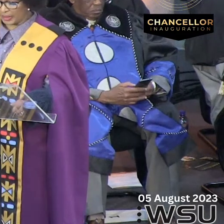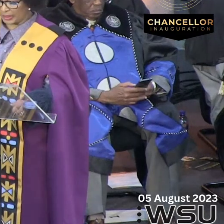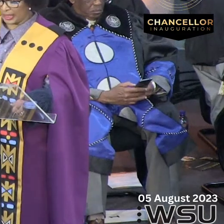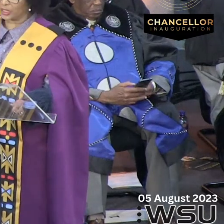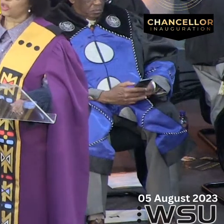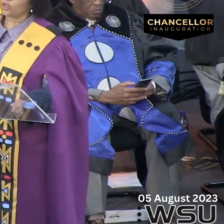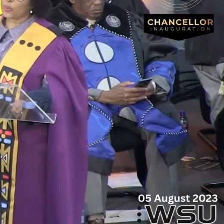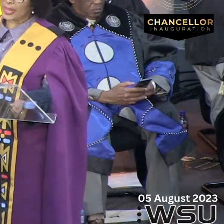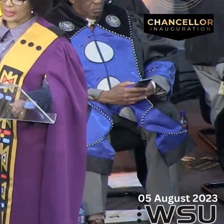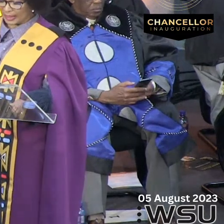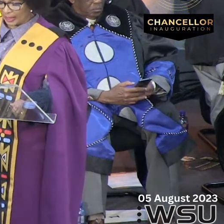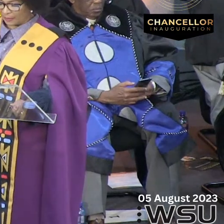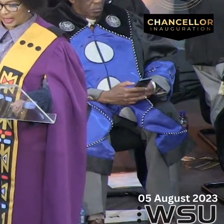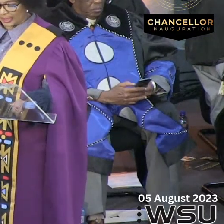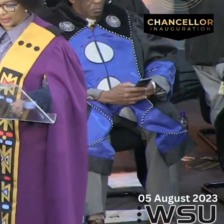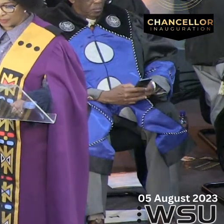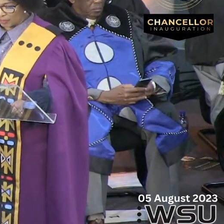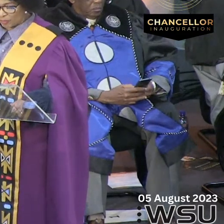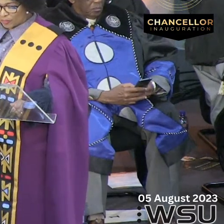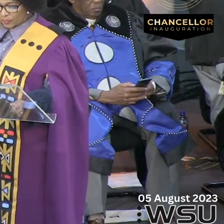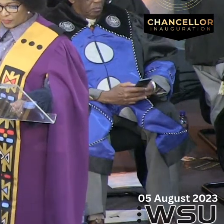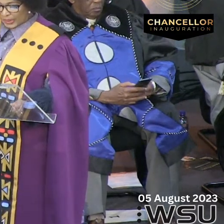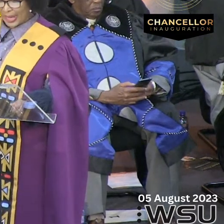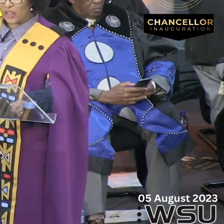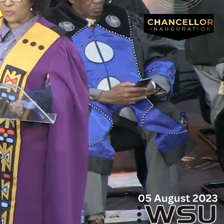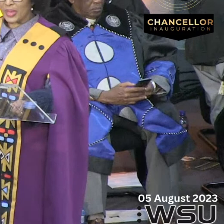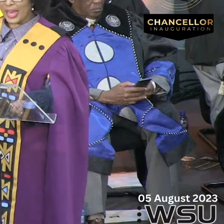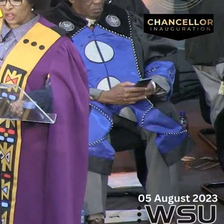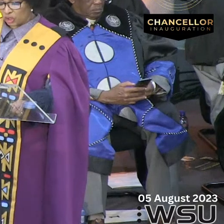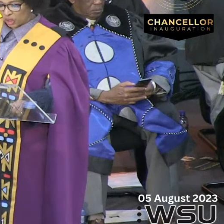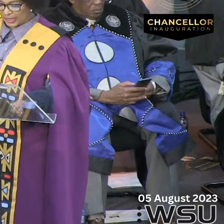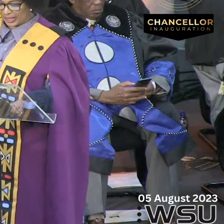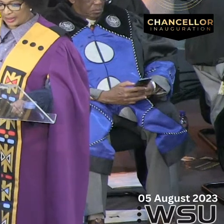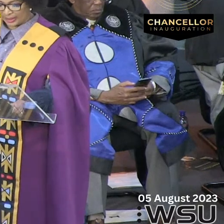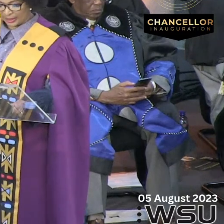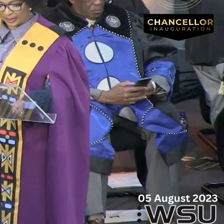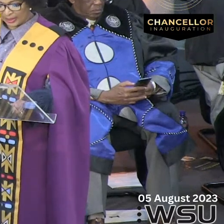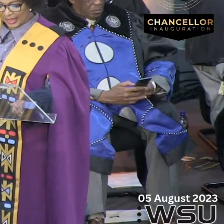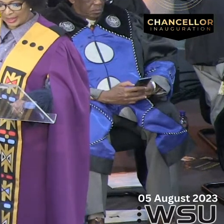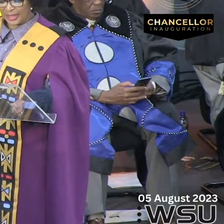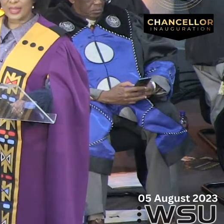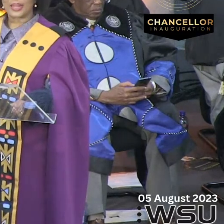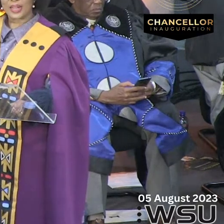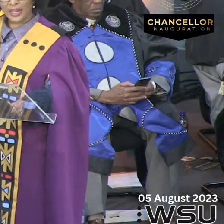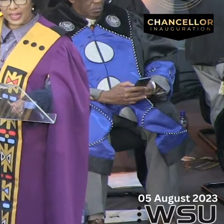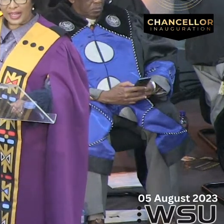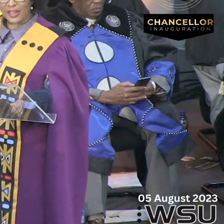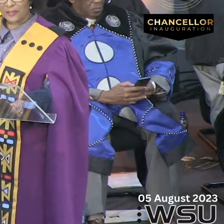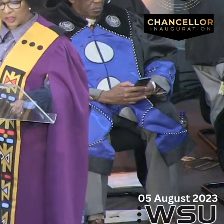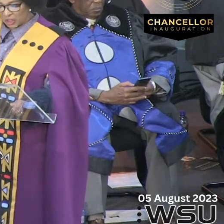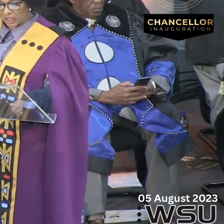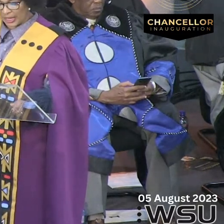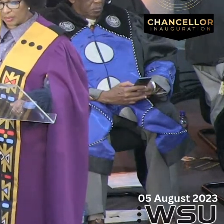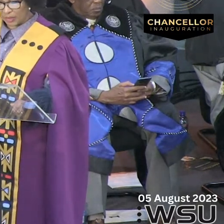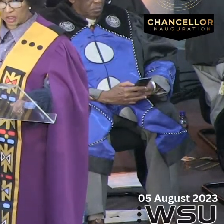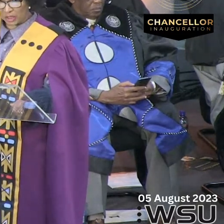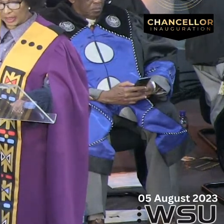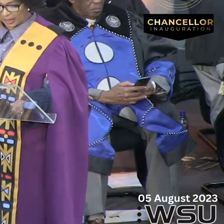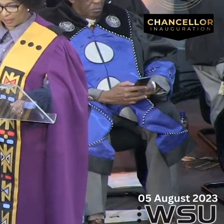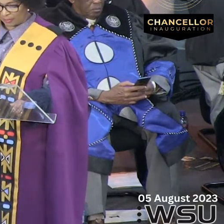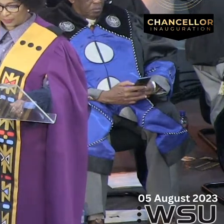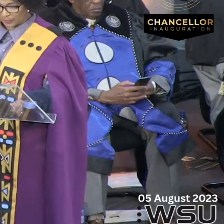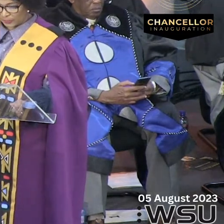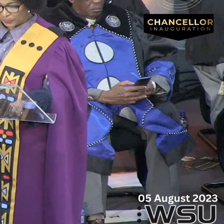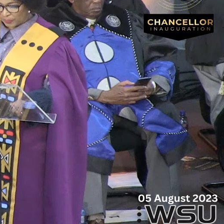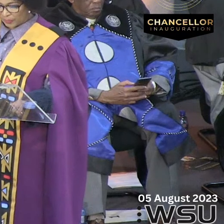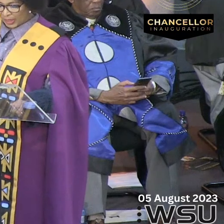the university and the documents that I've read gave me assurance that there is a clear vision and mission